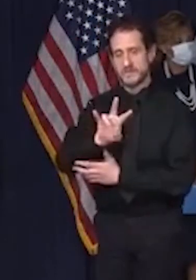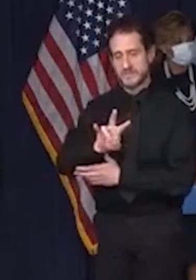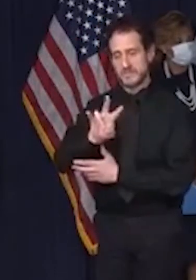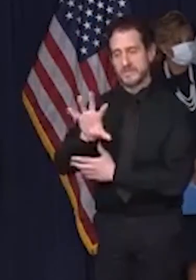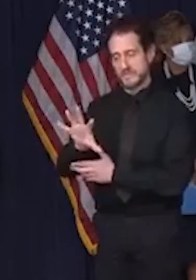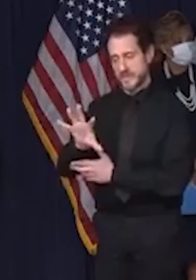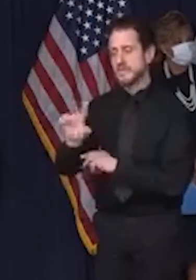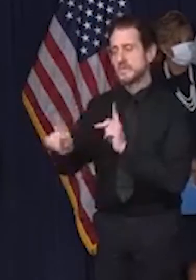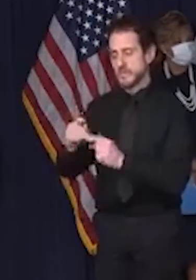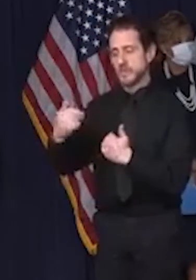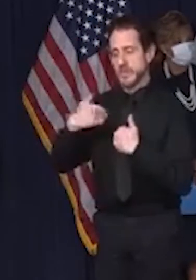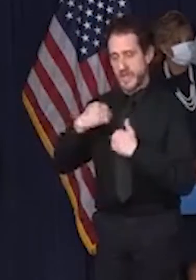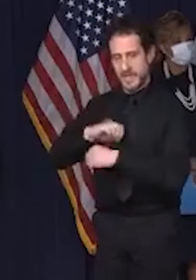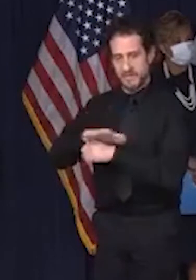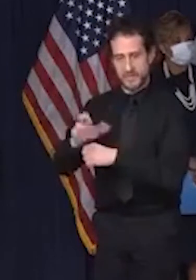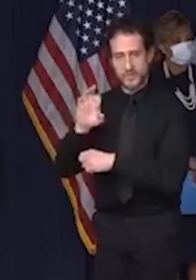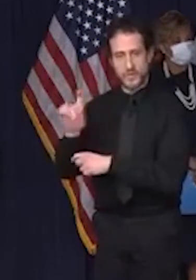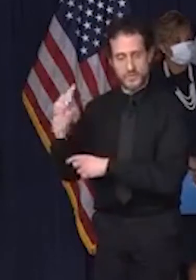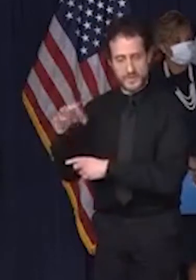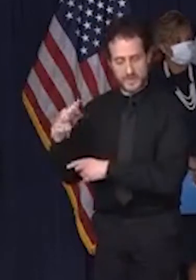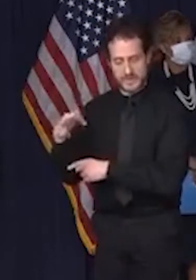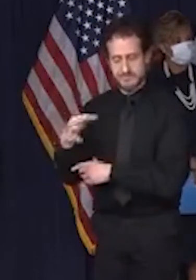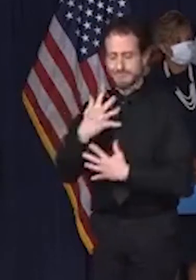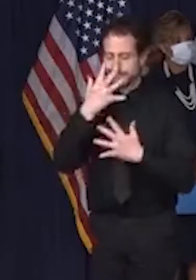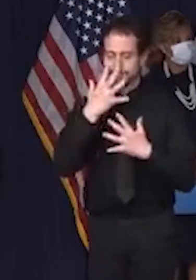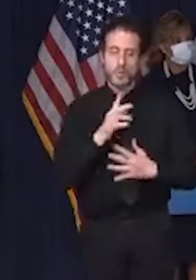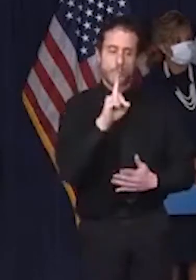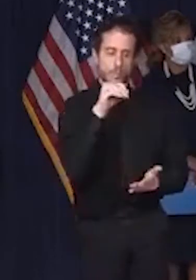27,575 COVID cases and, unfortunately,